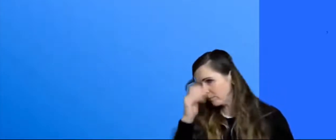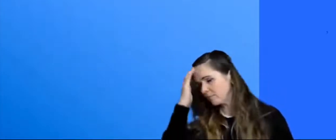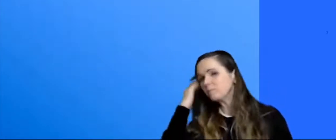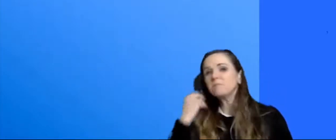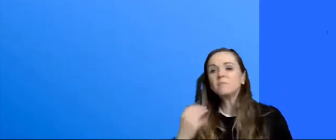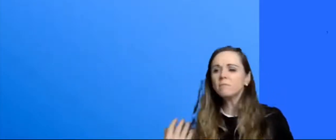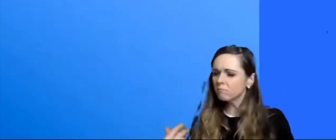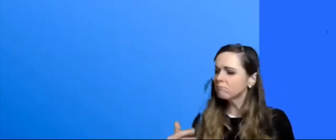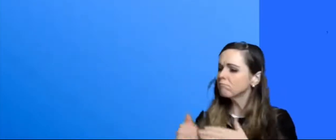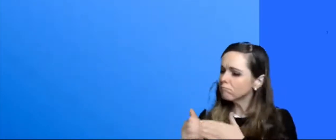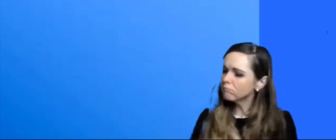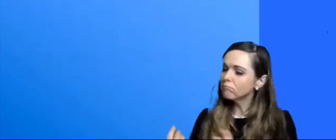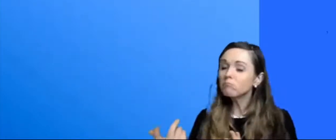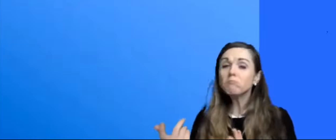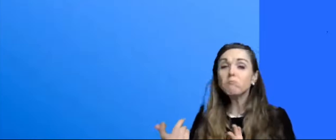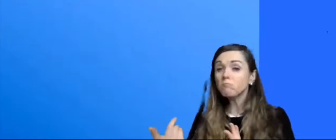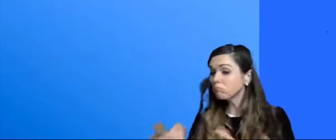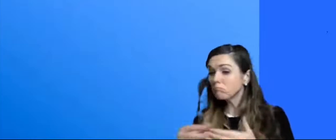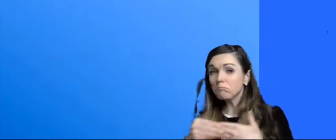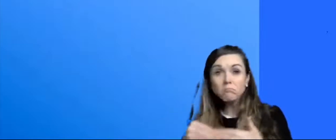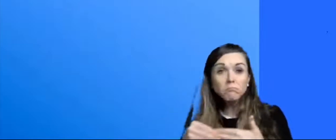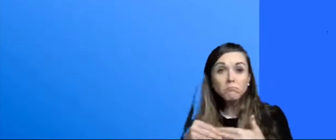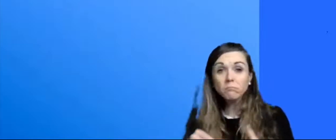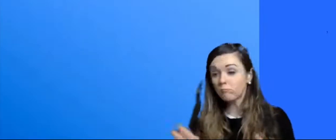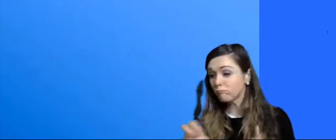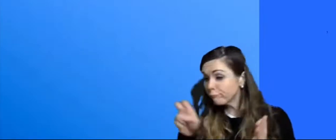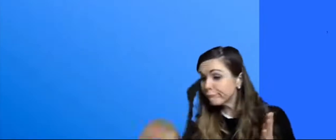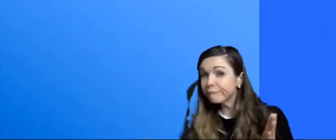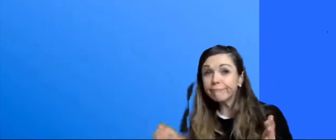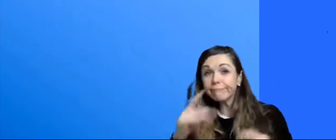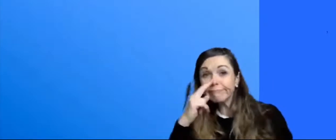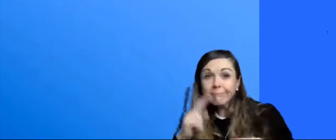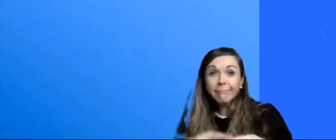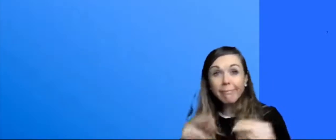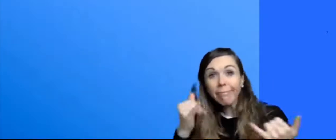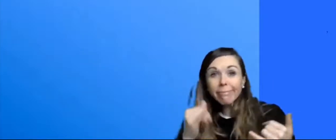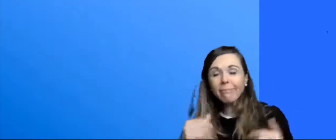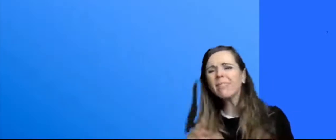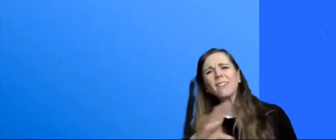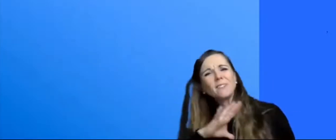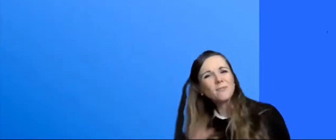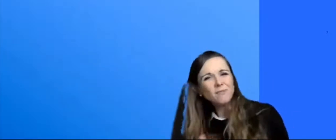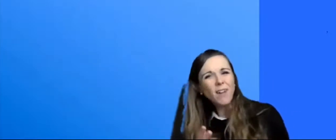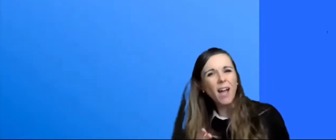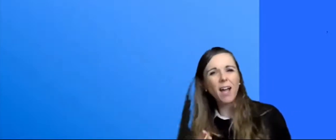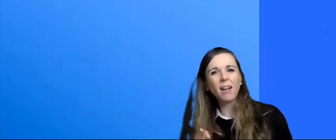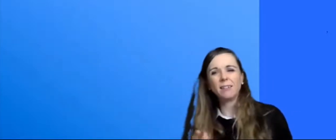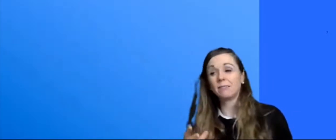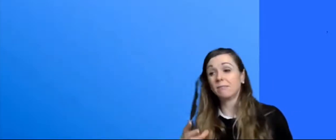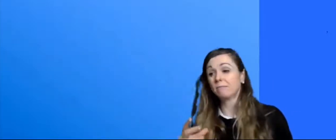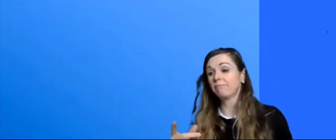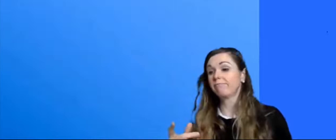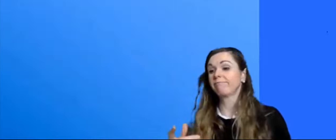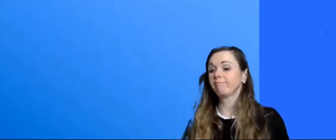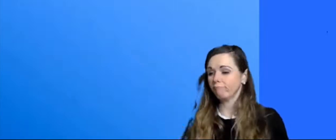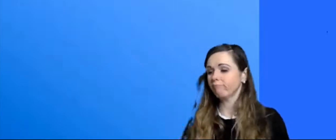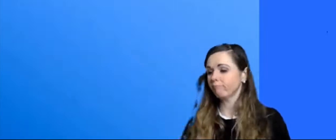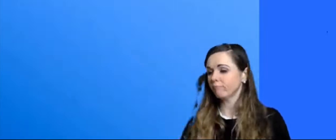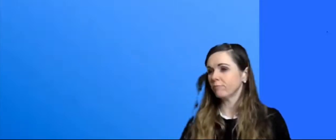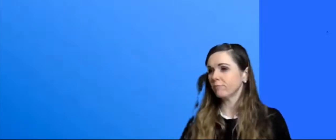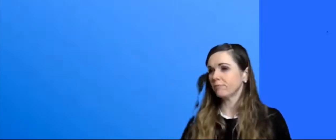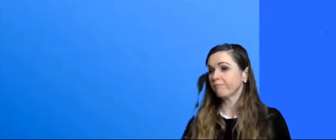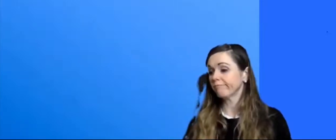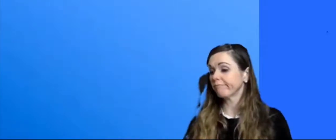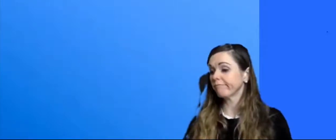child to be involved. Just try to gain their attention. Just follow their lead. What are they feeling? What page do they want to see?